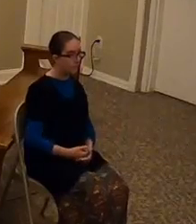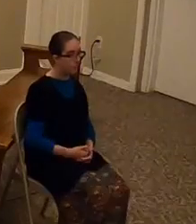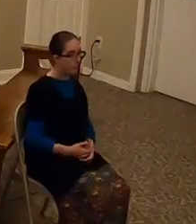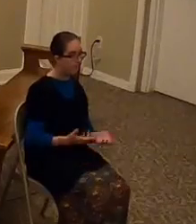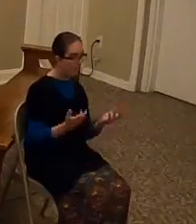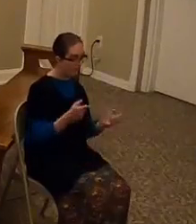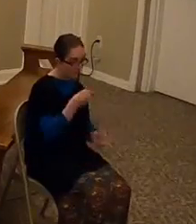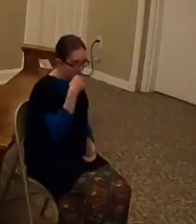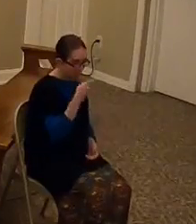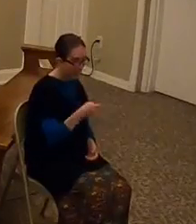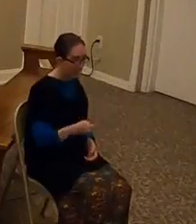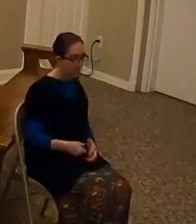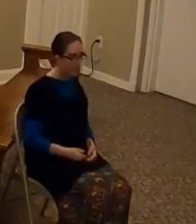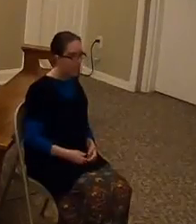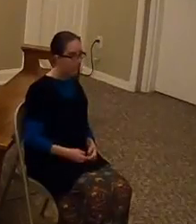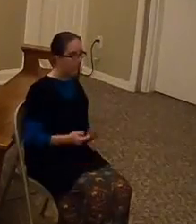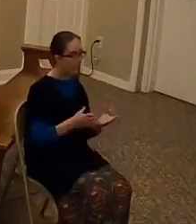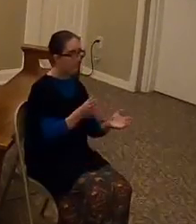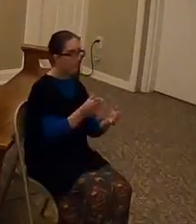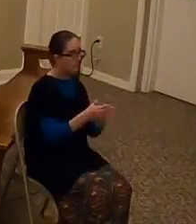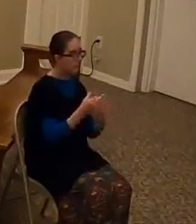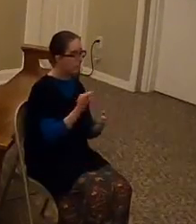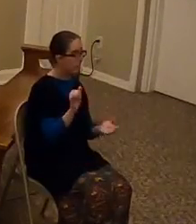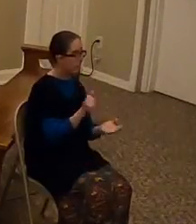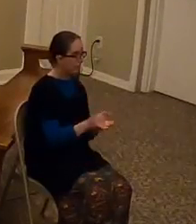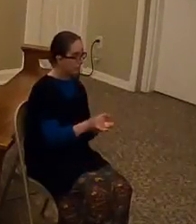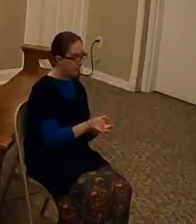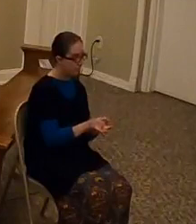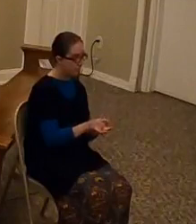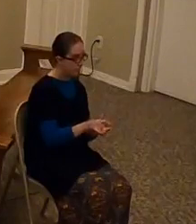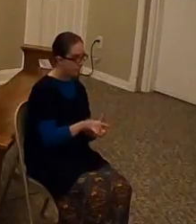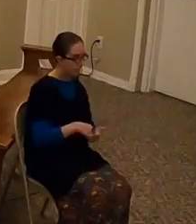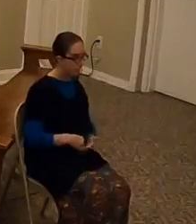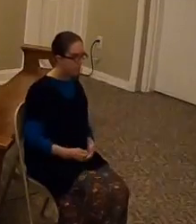What did he say? Give me some of that pottage.